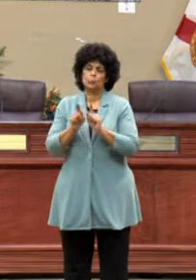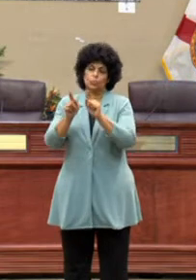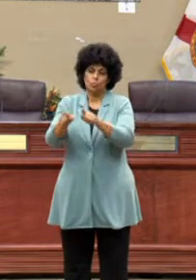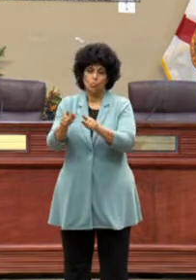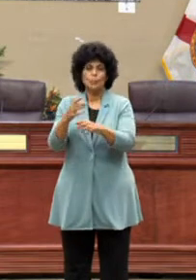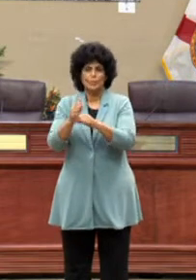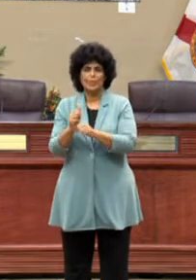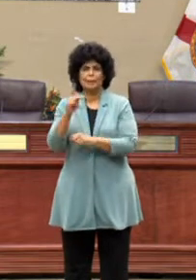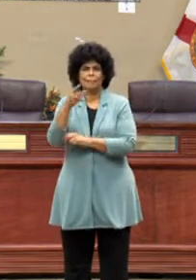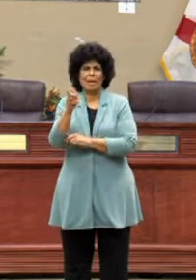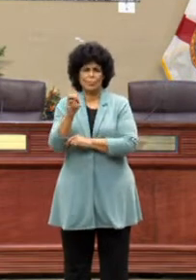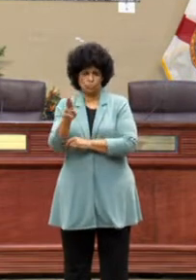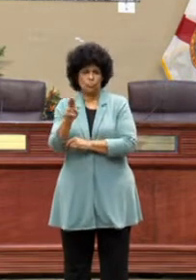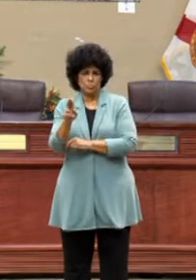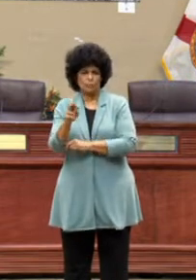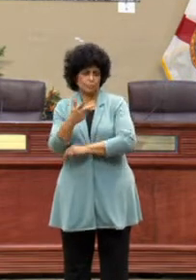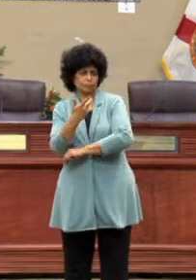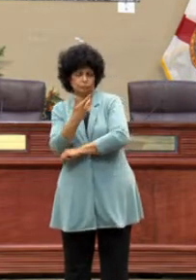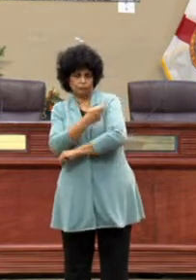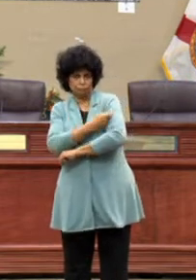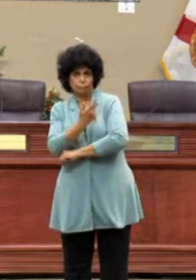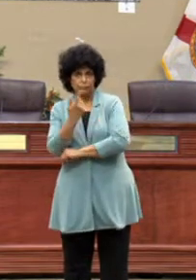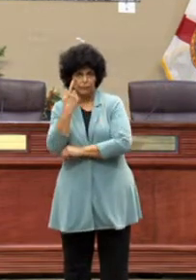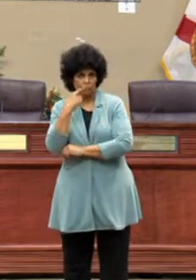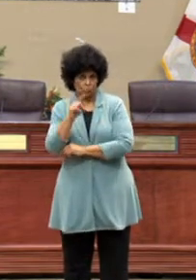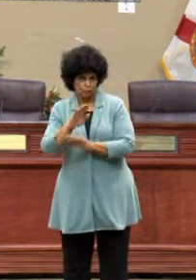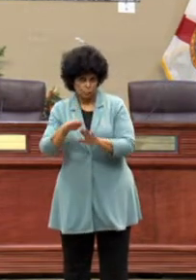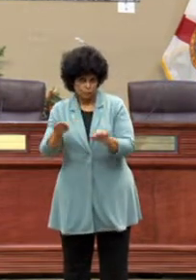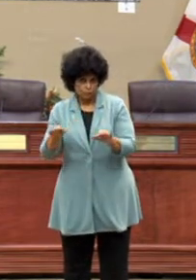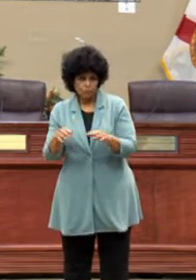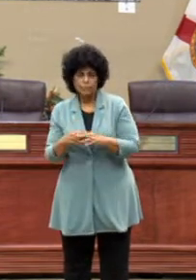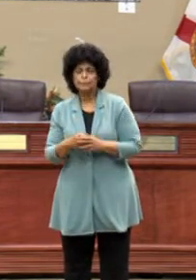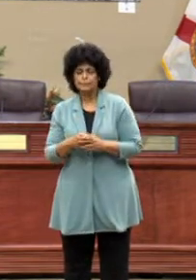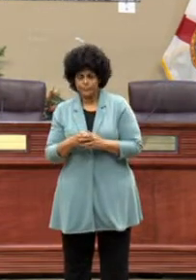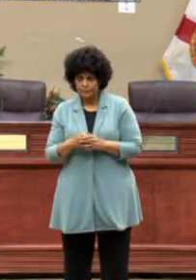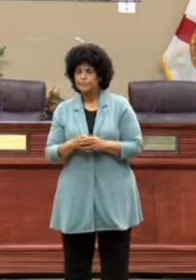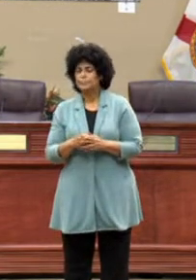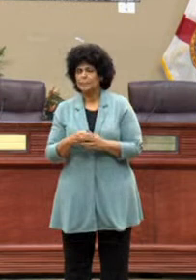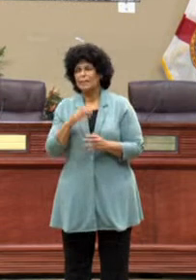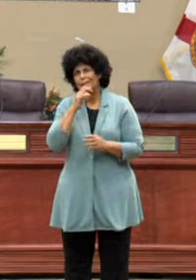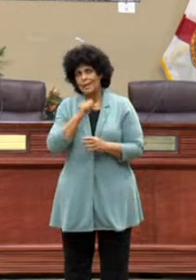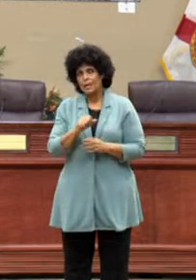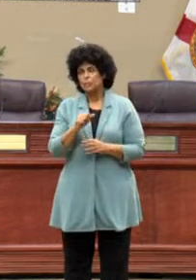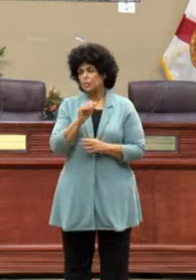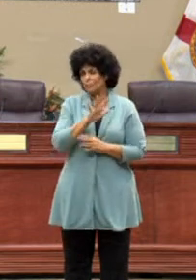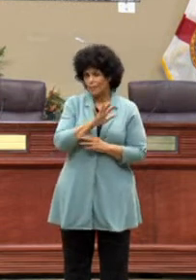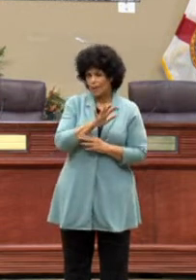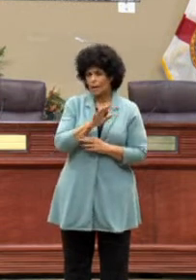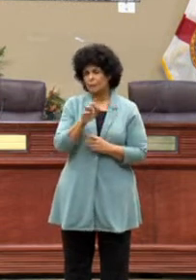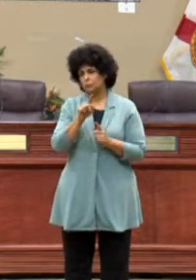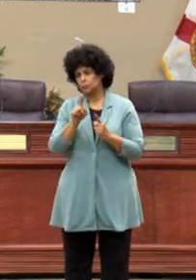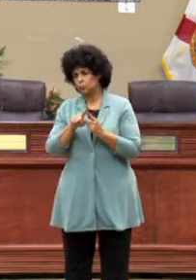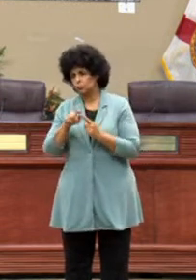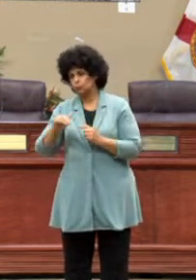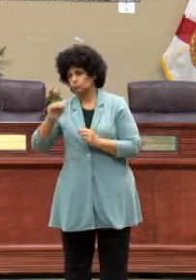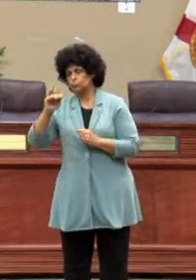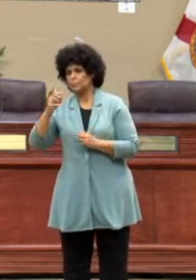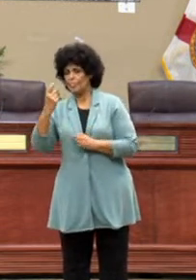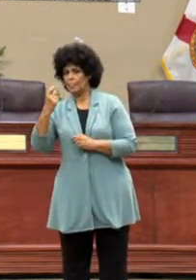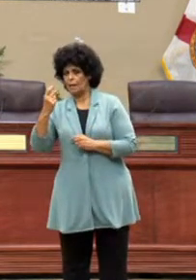Pfizer vaccine if available. Appointments are recommended for children between the ages of 5 to 11 years old,